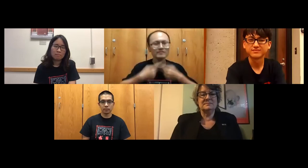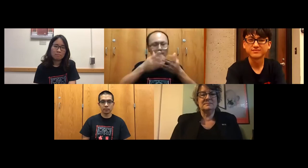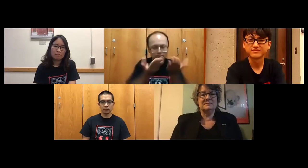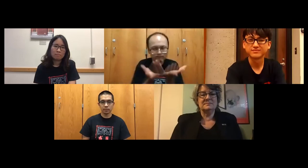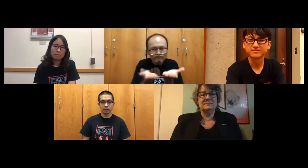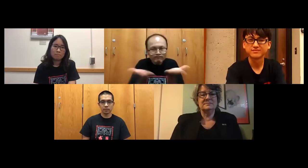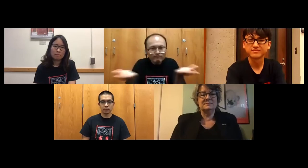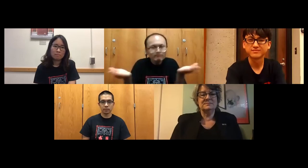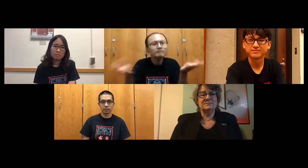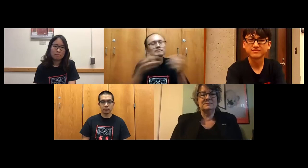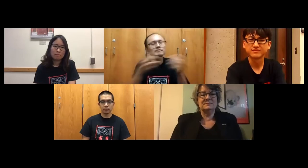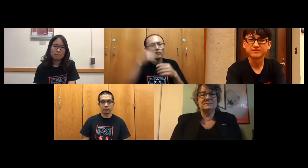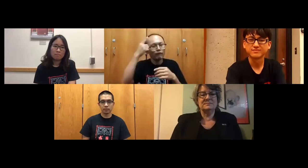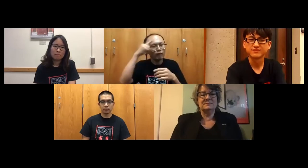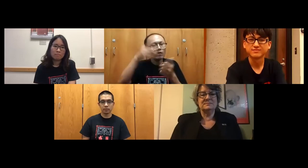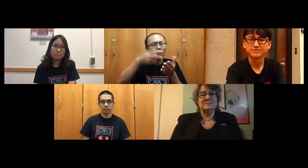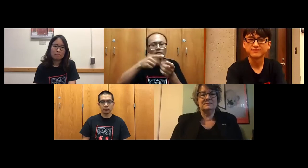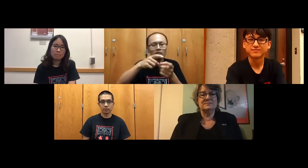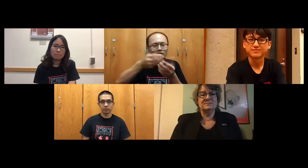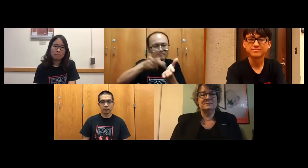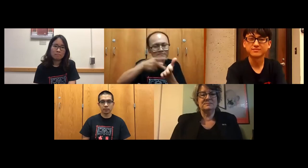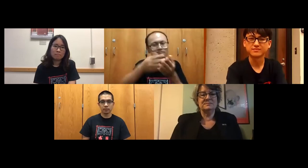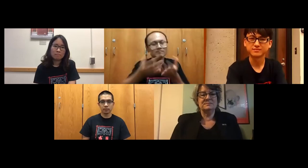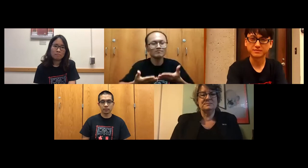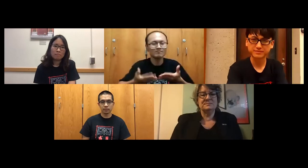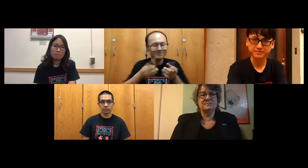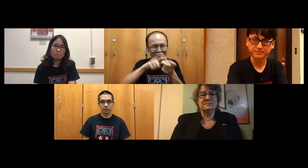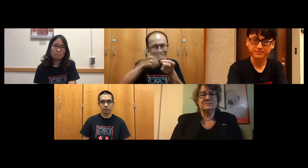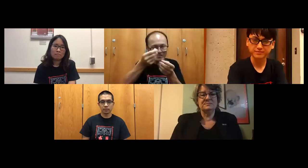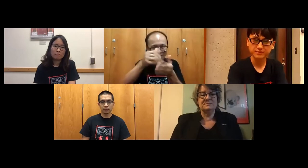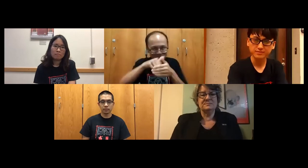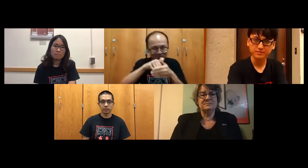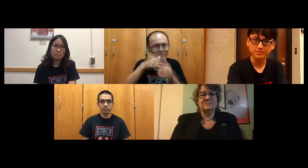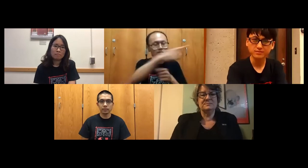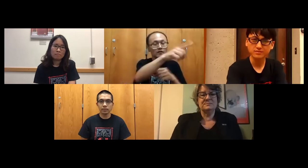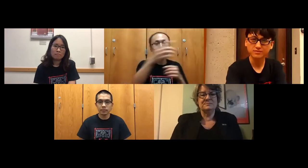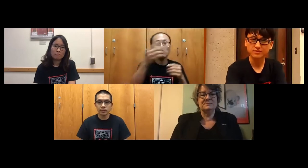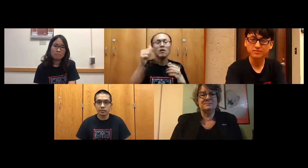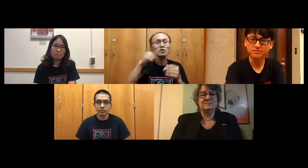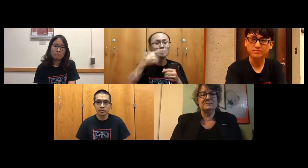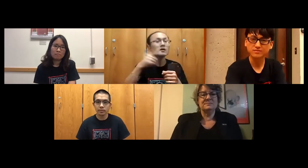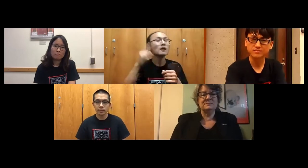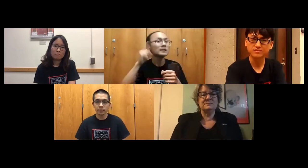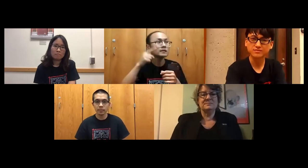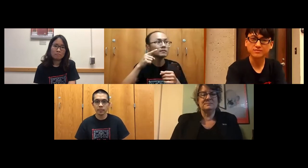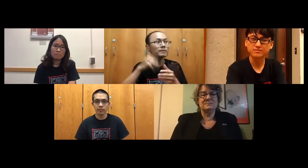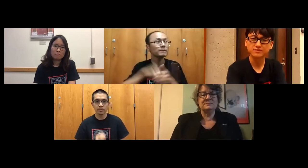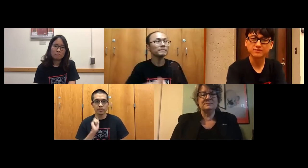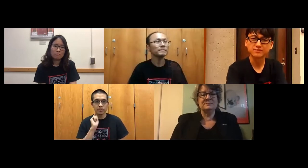And there's many different kinds of people there. I'm not sure if I'm getting this. Hold on. And